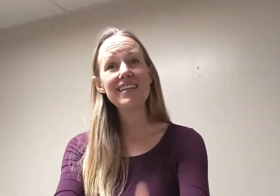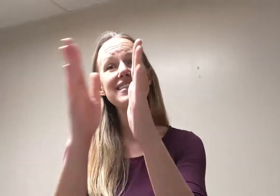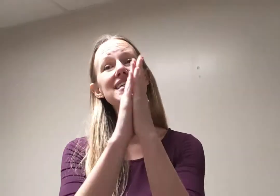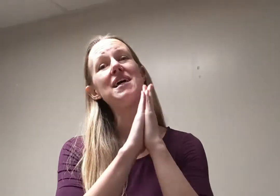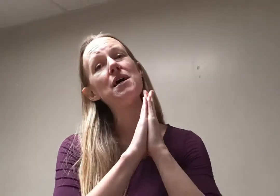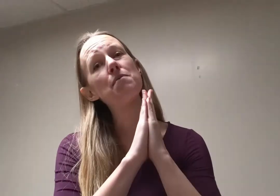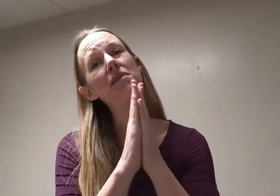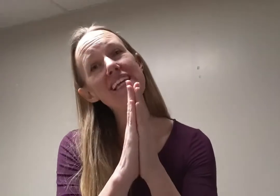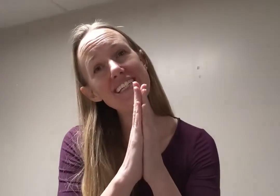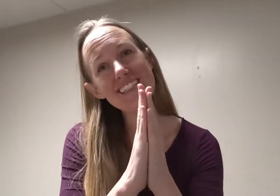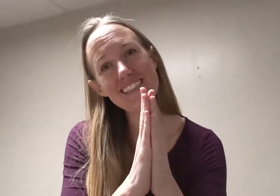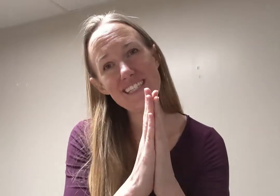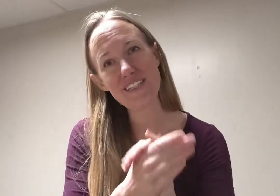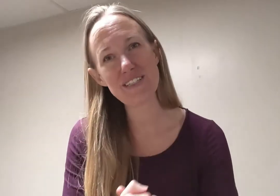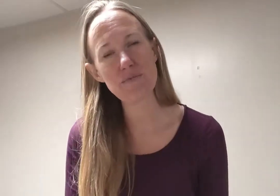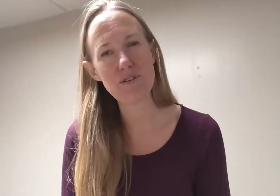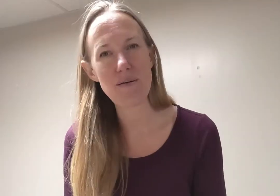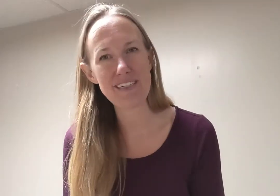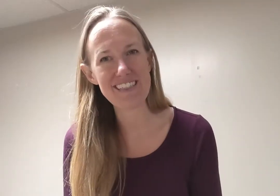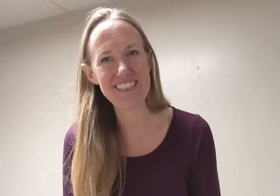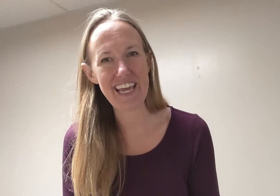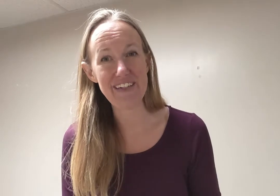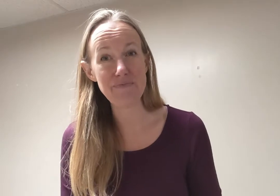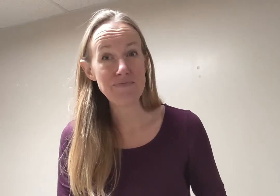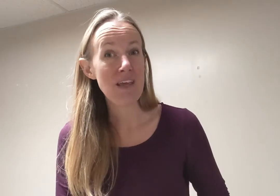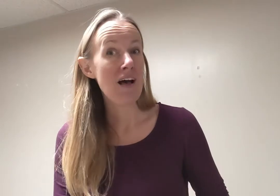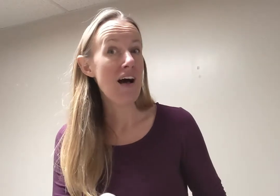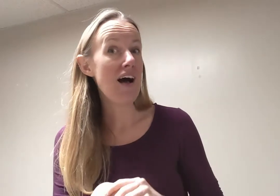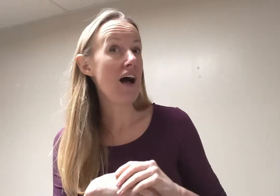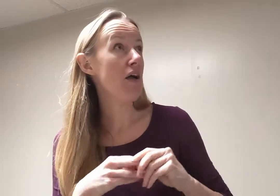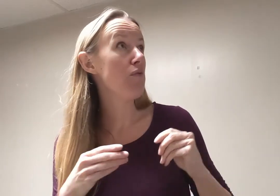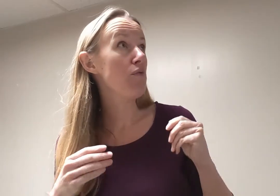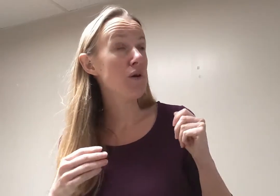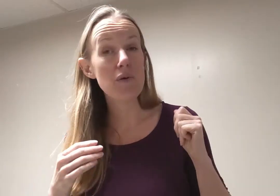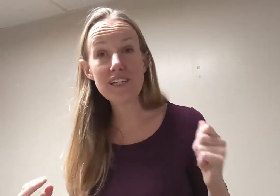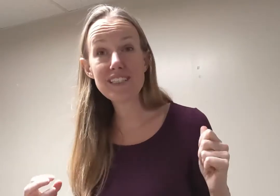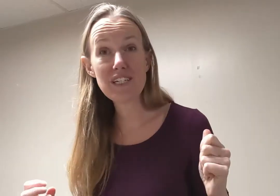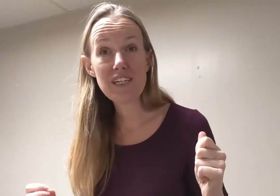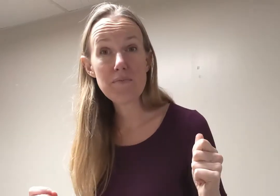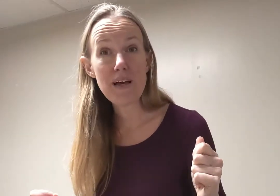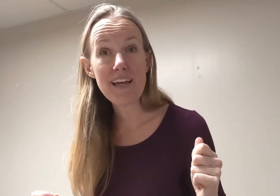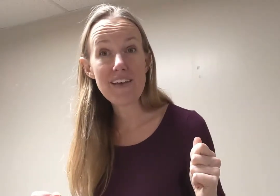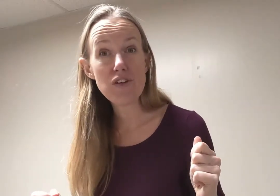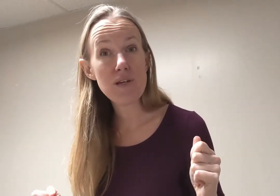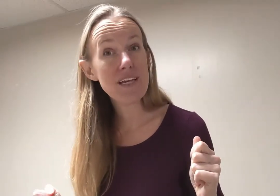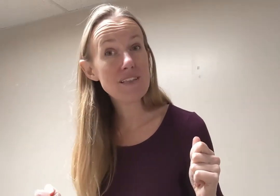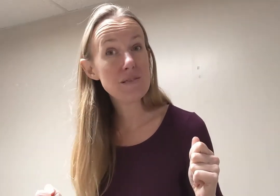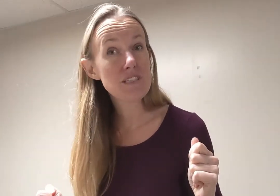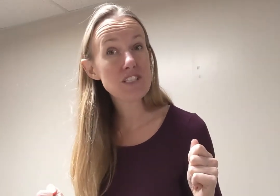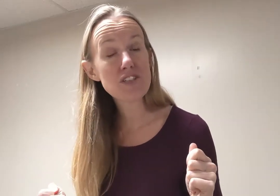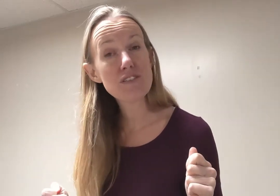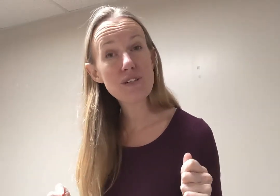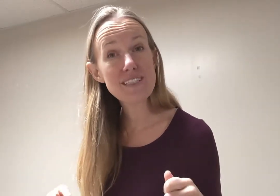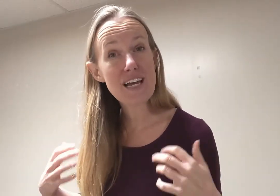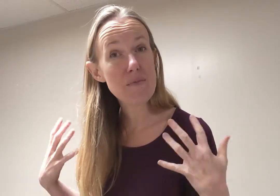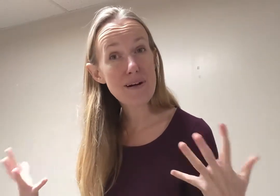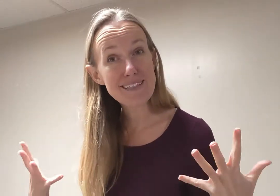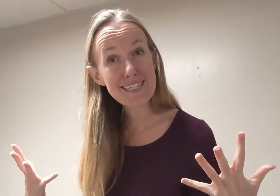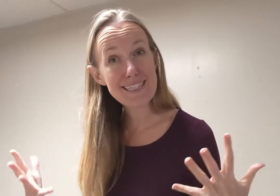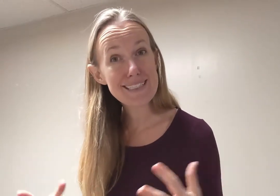least, please consider subscribing to the channel. We will get started, but if you hear some external noise, I apologize. It's